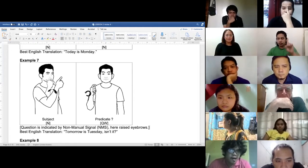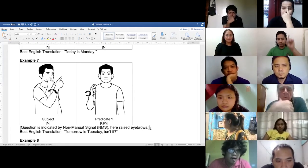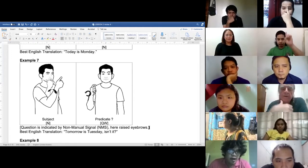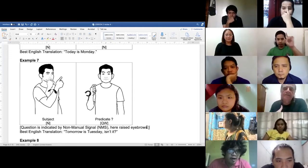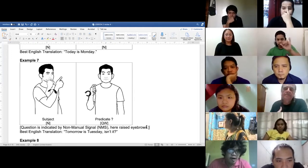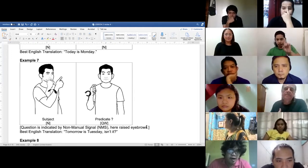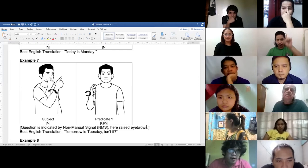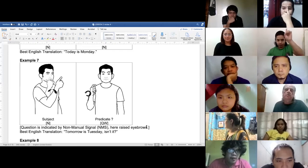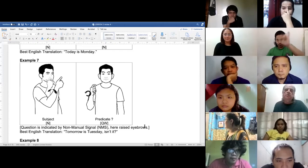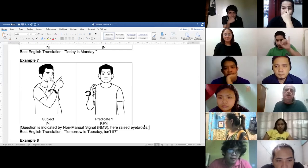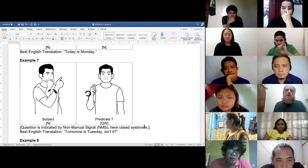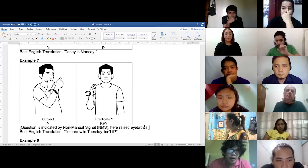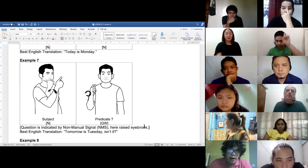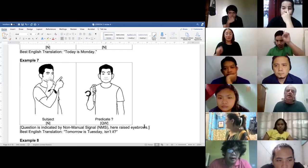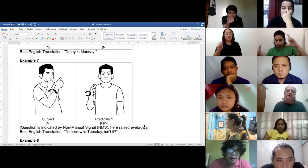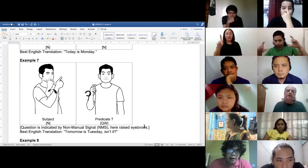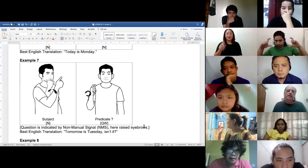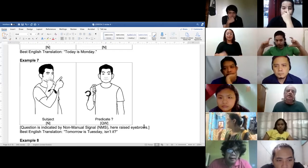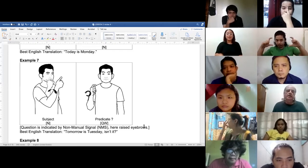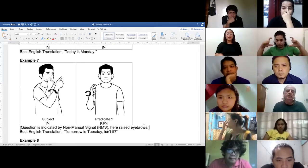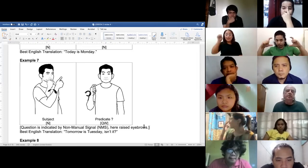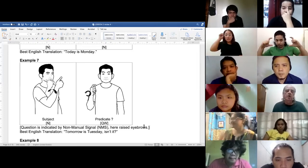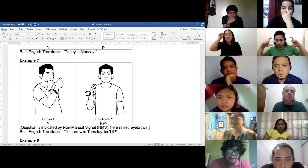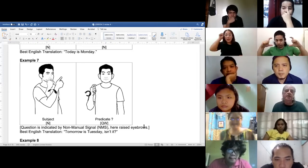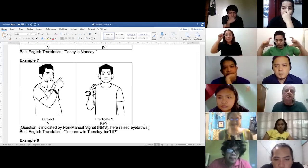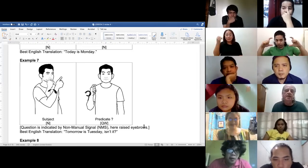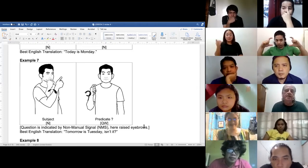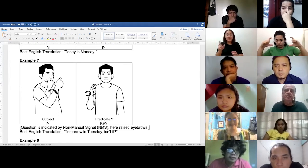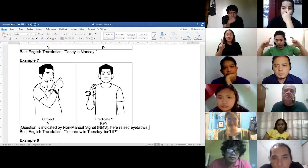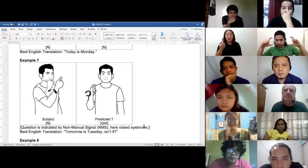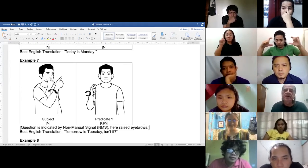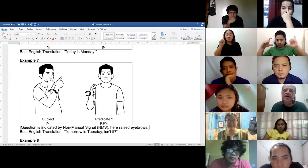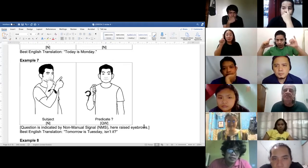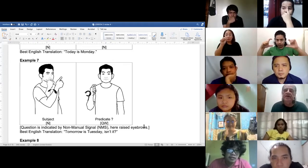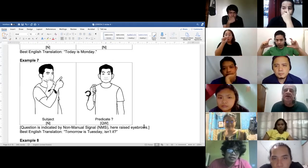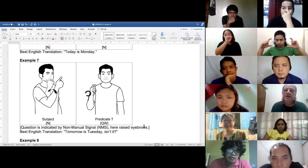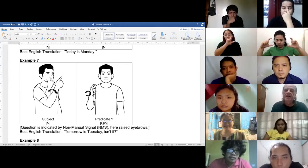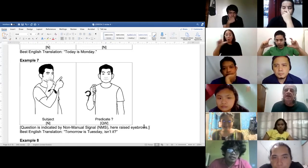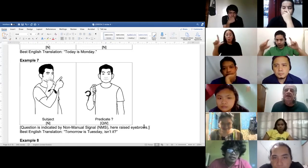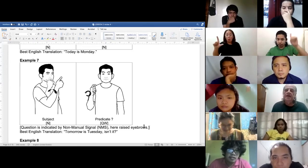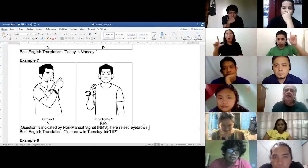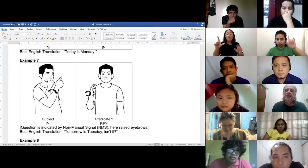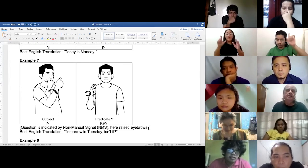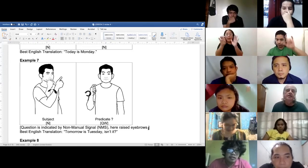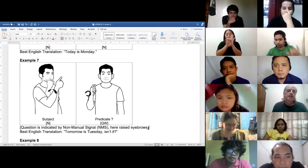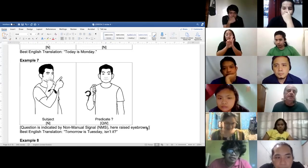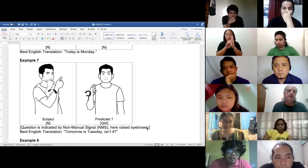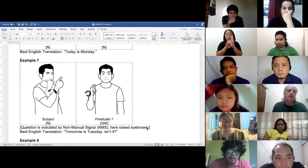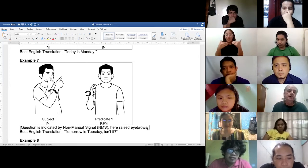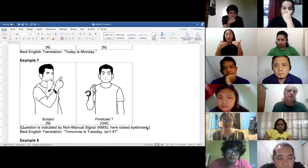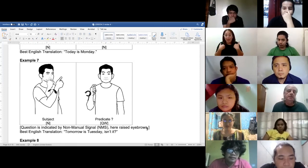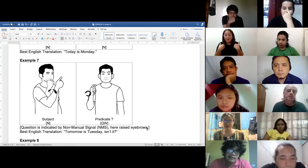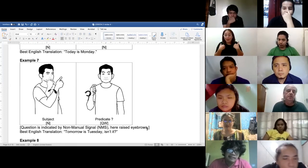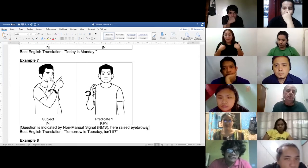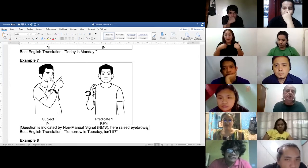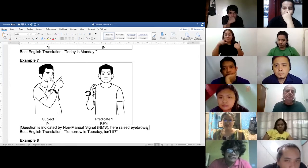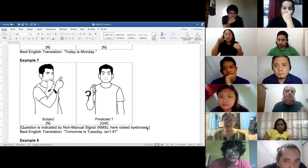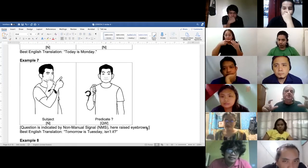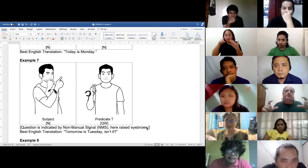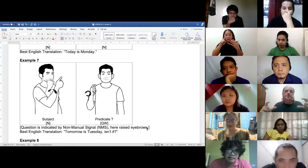Okay, so Shot, go back to all the examples of have, and with the parentheses,